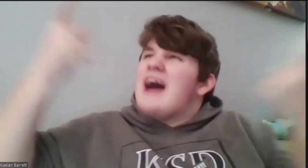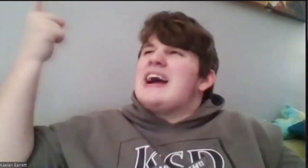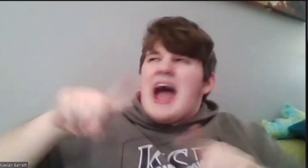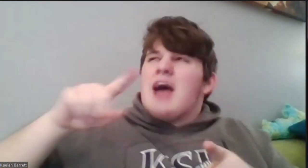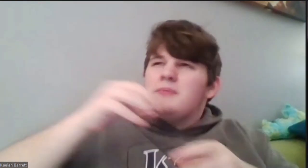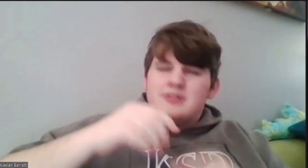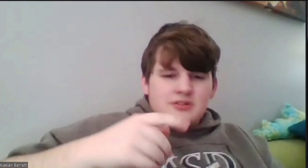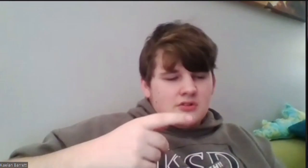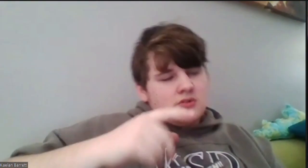way."